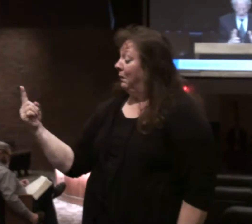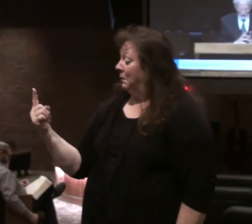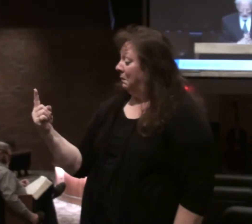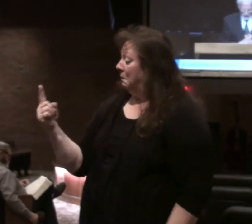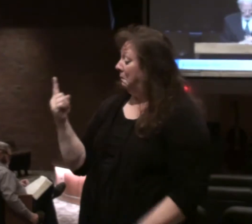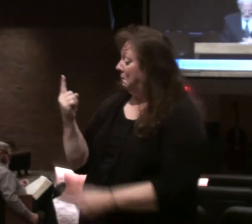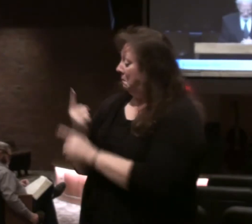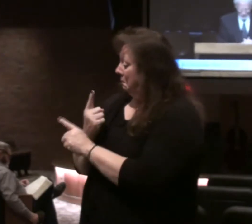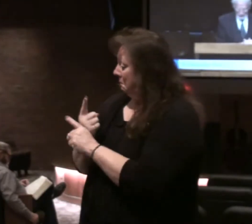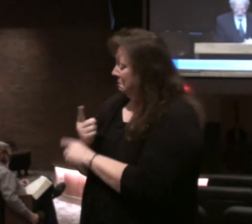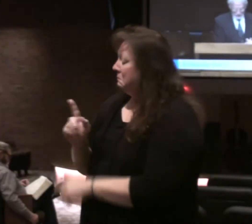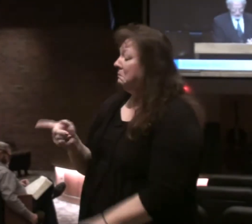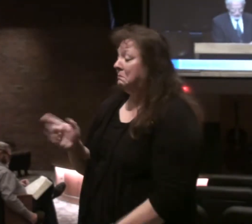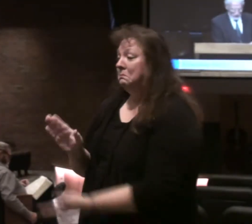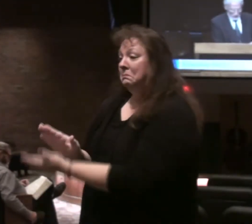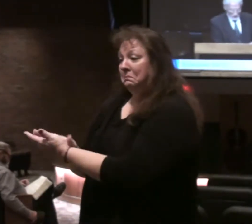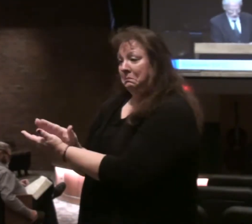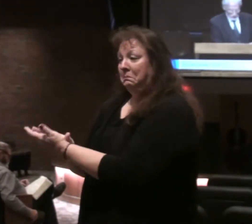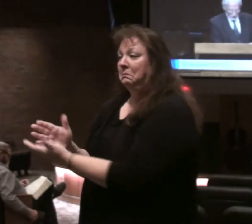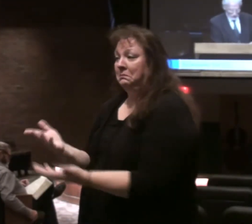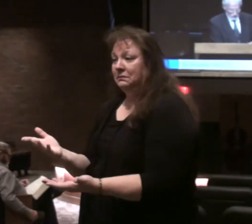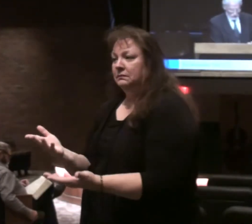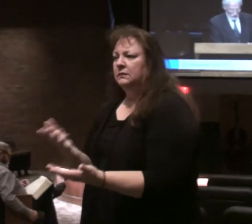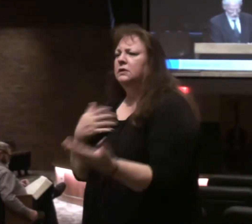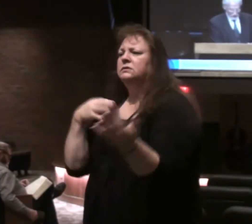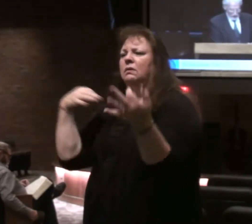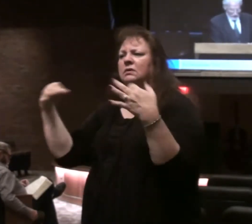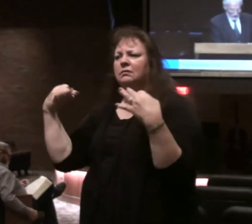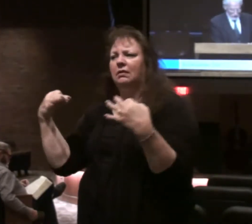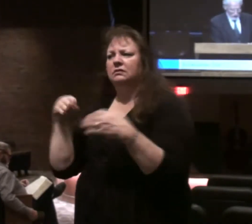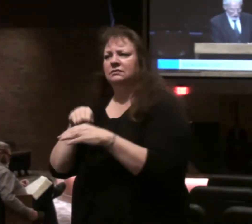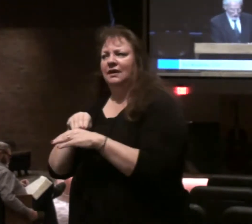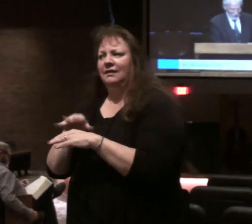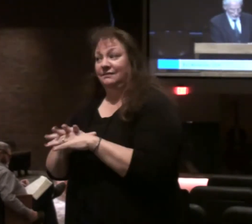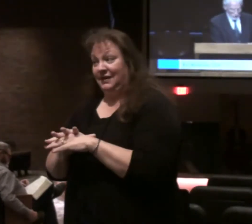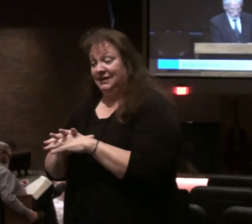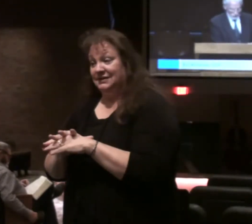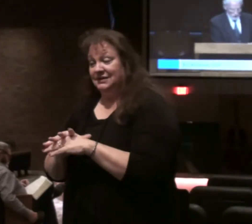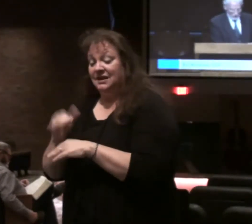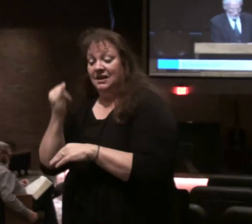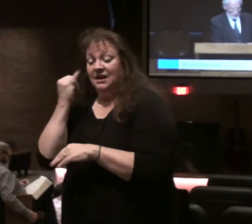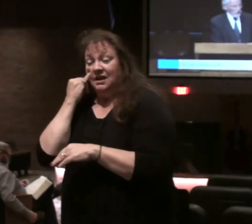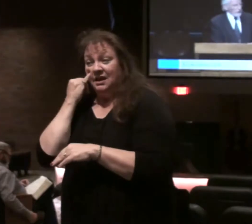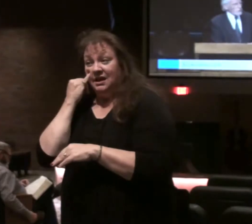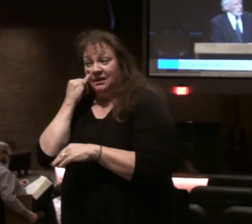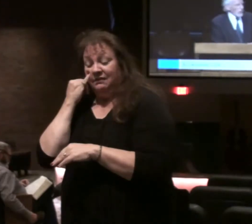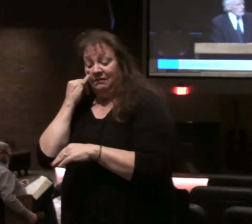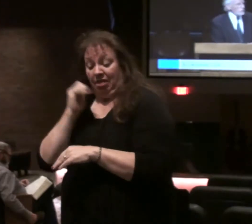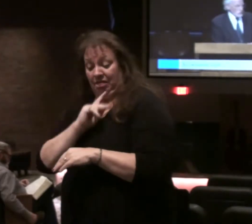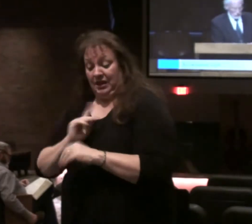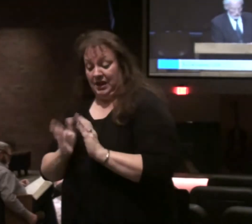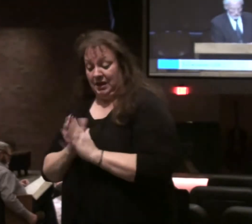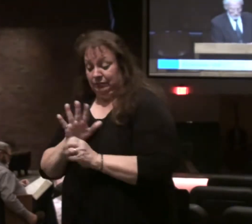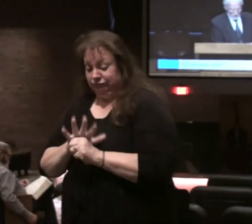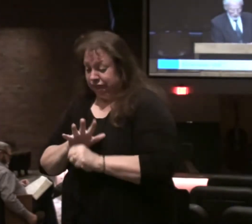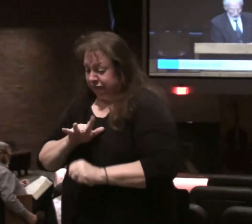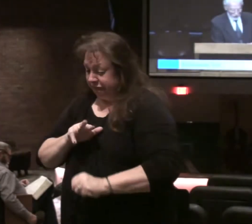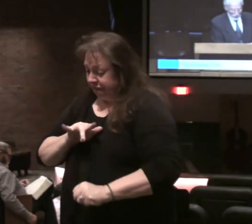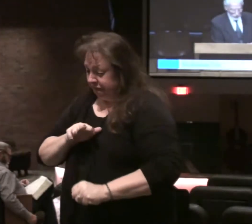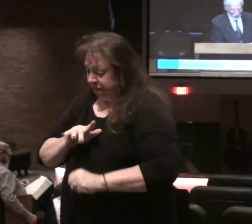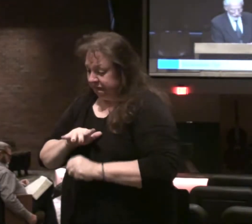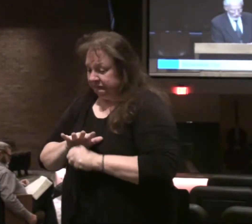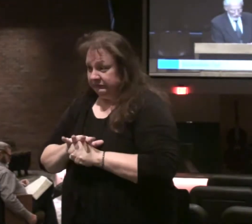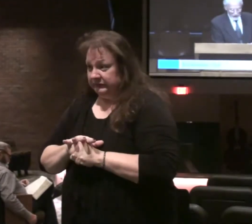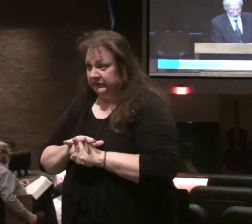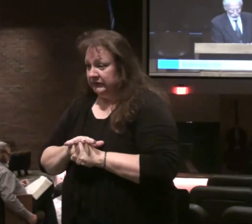wisely. So here is instructions and advice. If the ruler's temper rises against you,